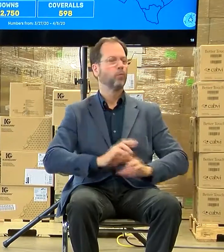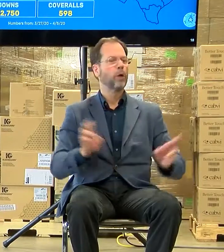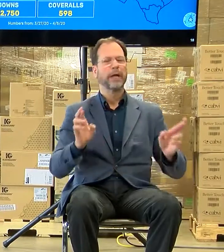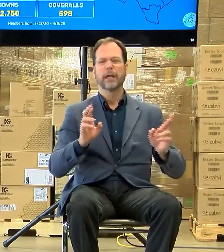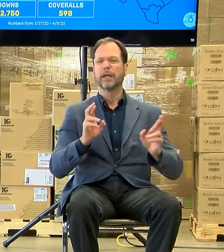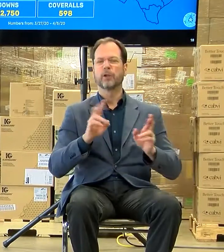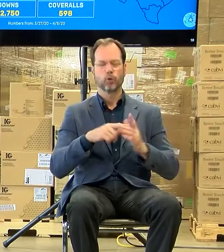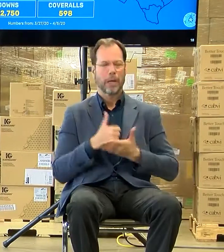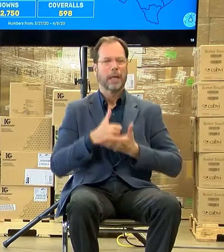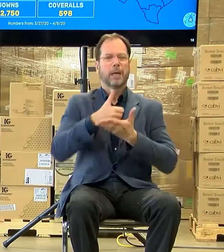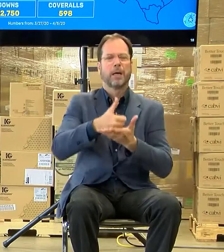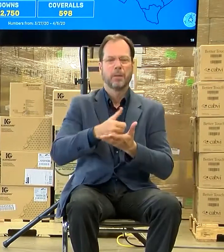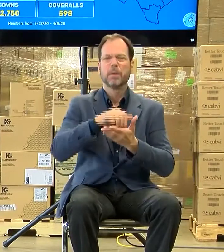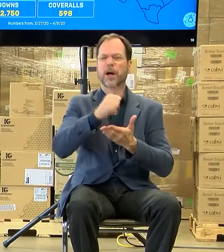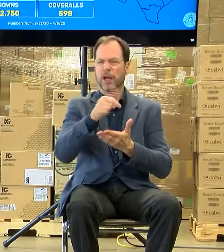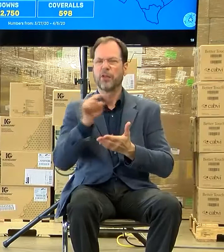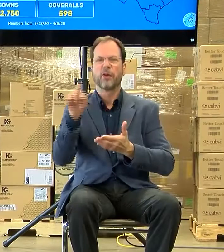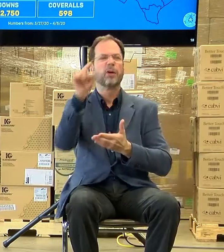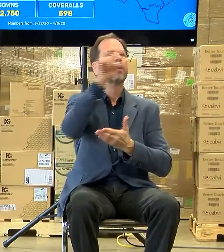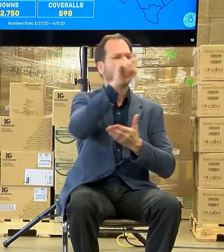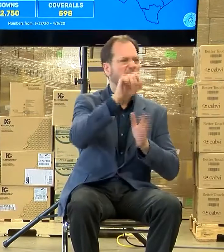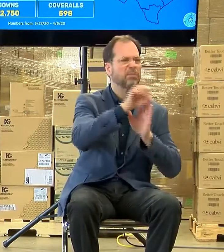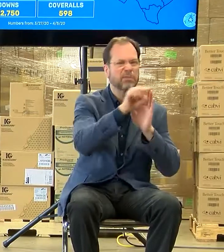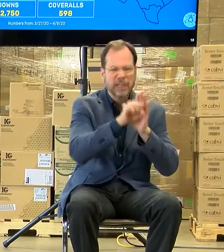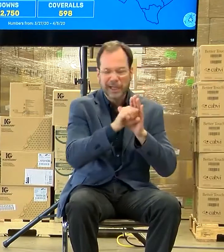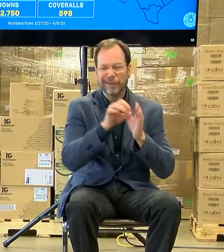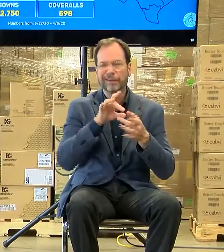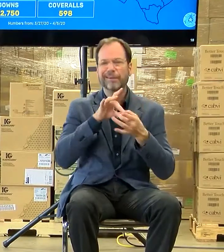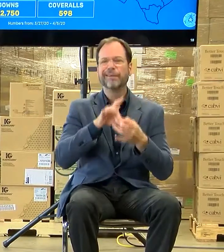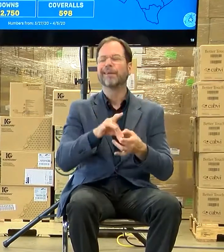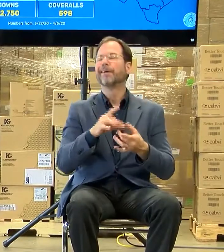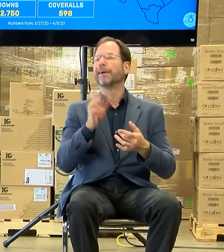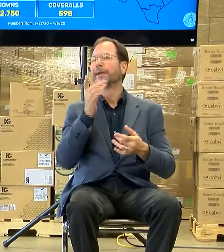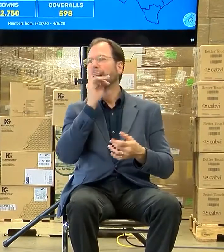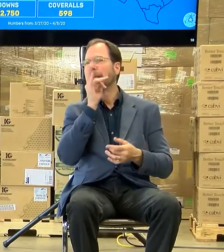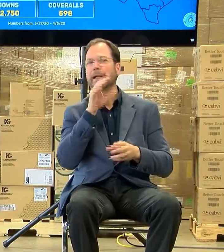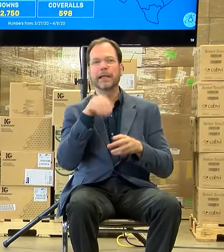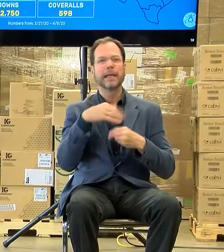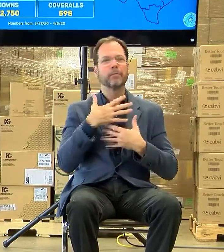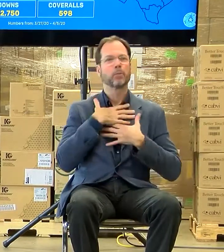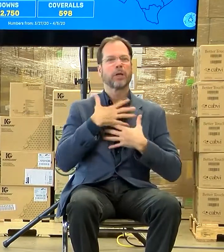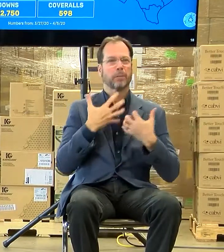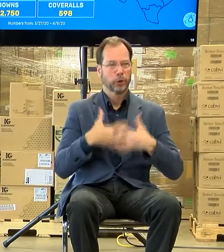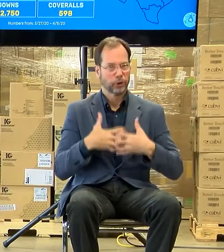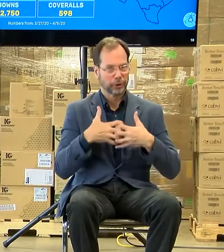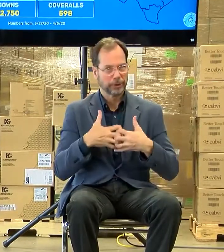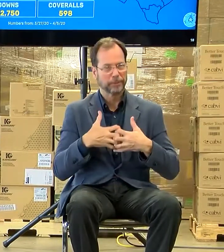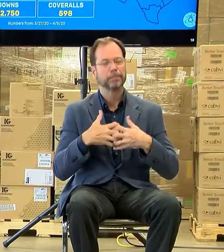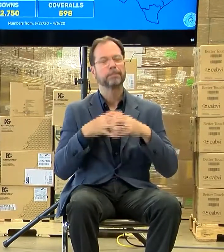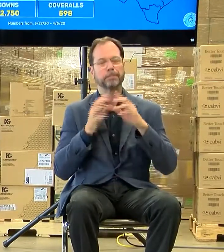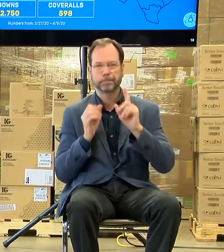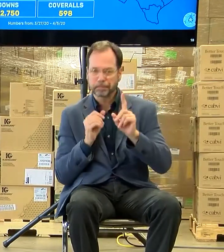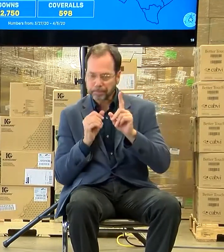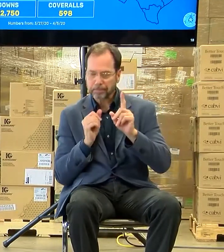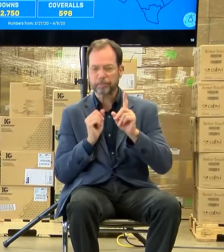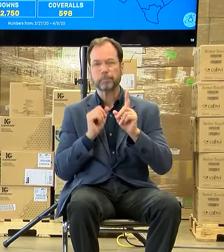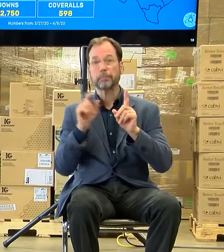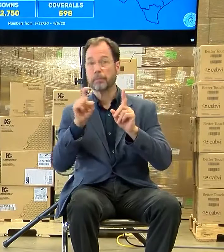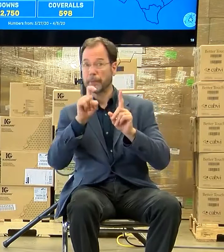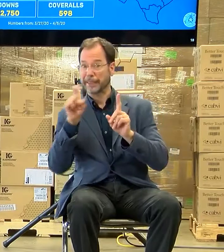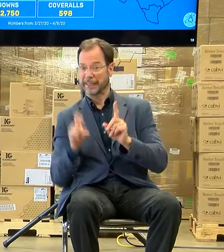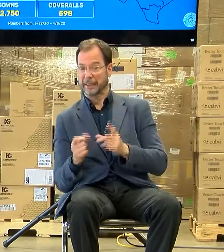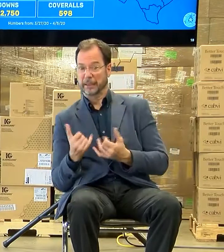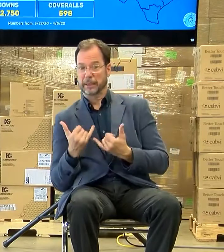up and help out others, especially with regard to doing things like providing ventilators. Where Texas